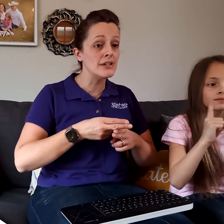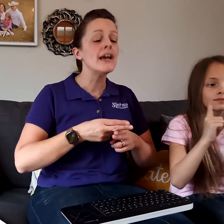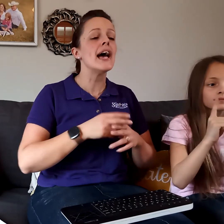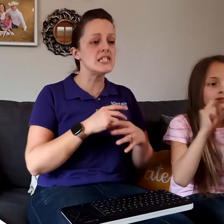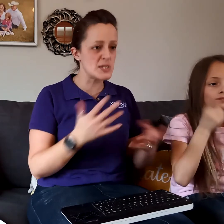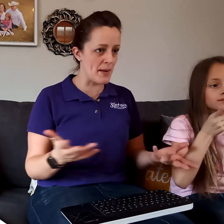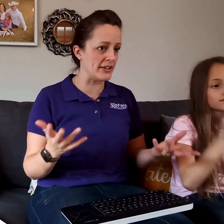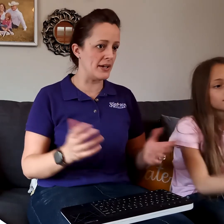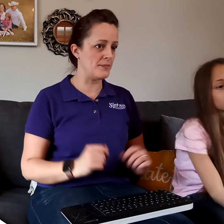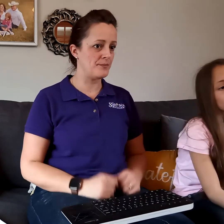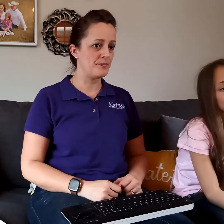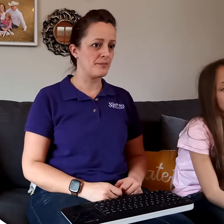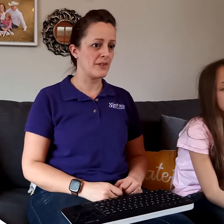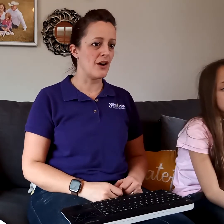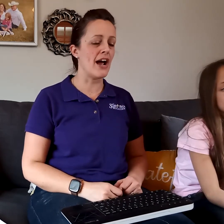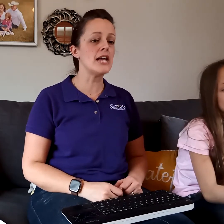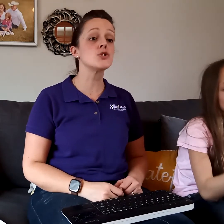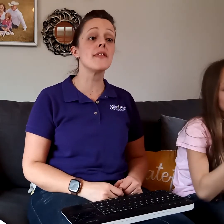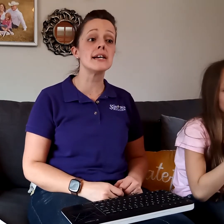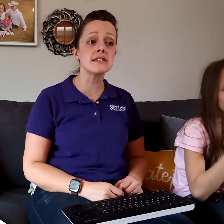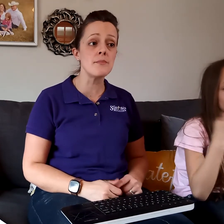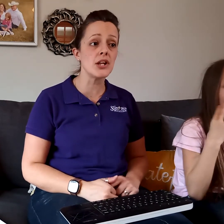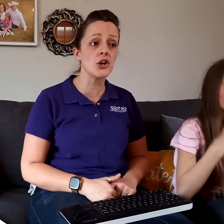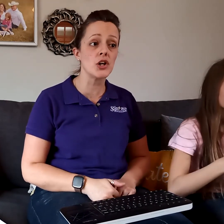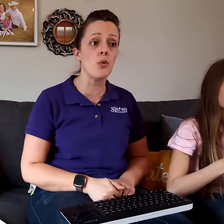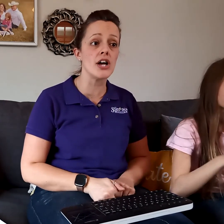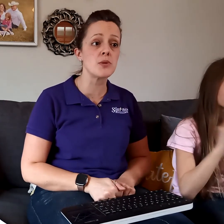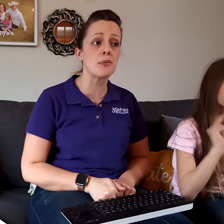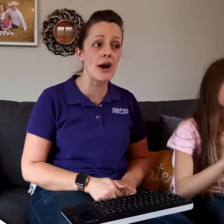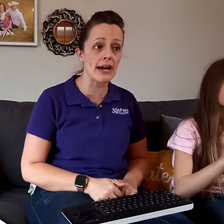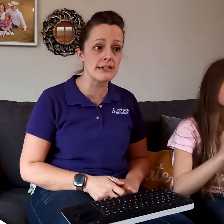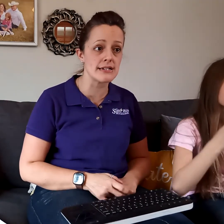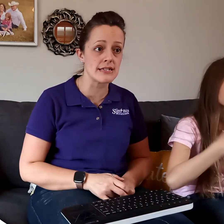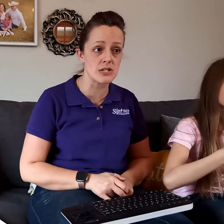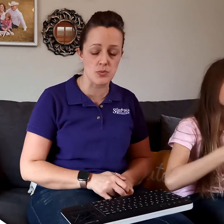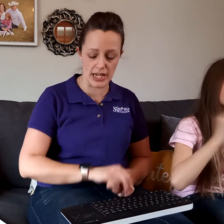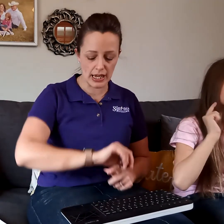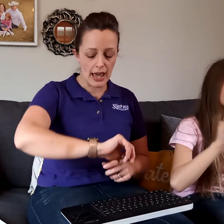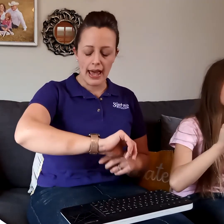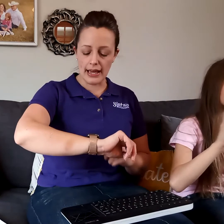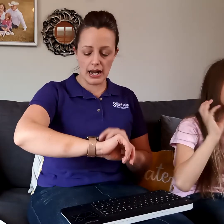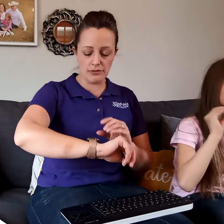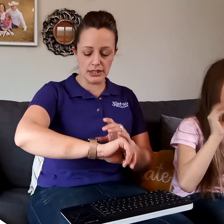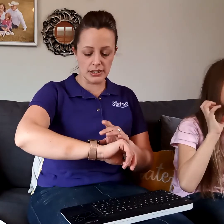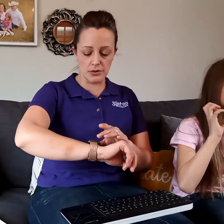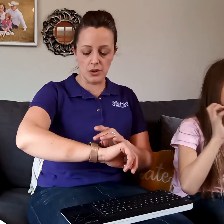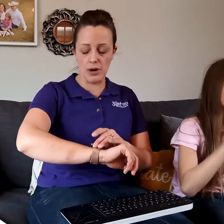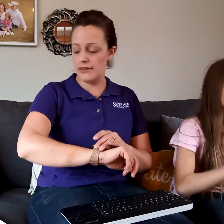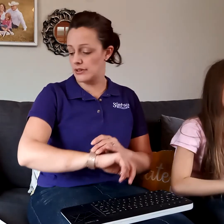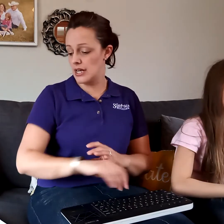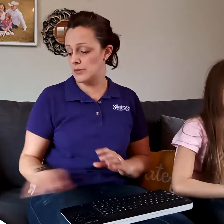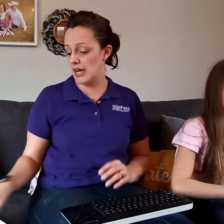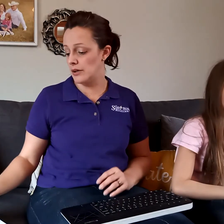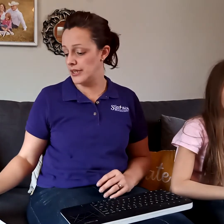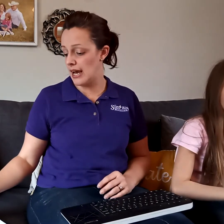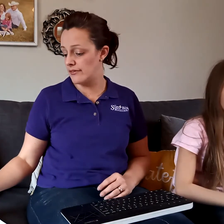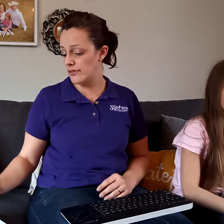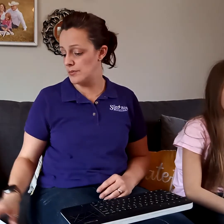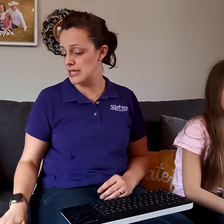and spell it. All right? So that's something you're going to want to practice this week. And I really don't know why they're telling me I only have a few minutes left.